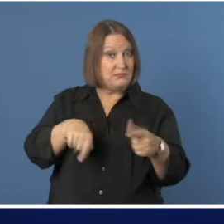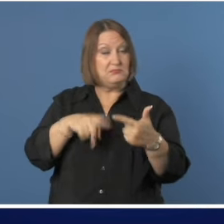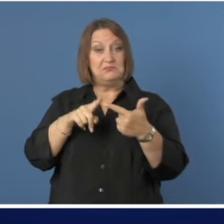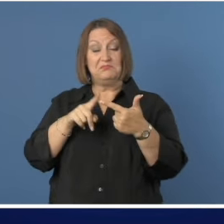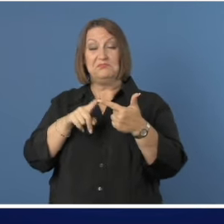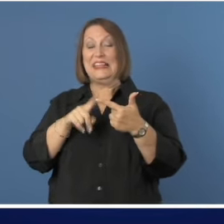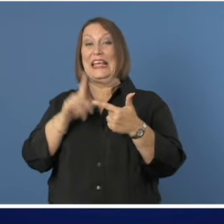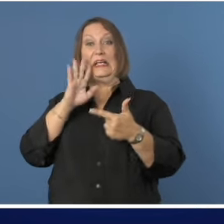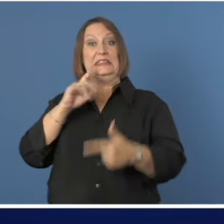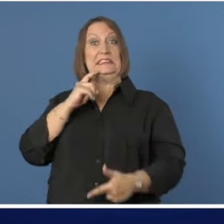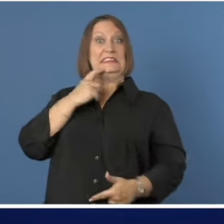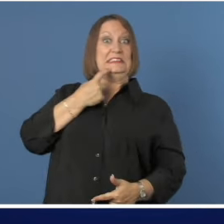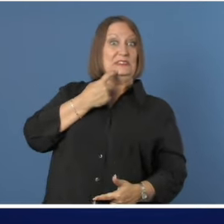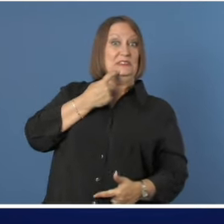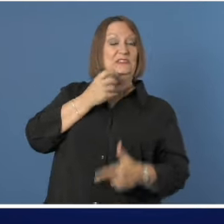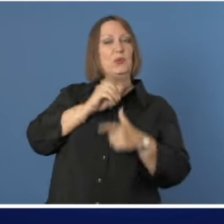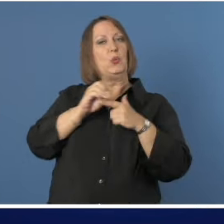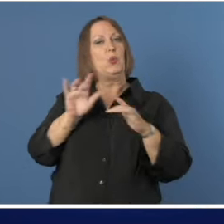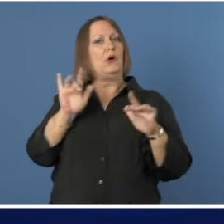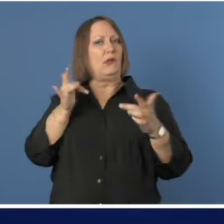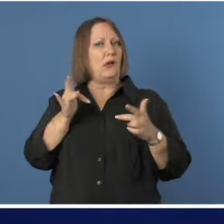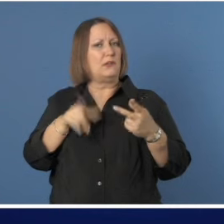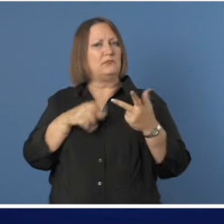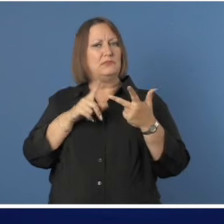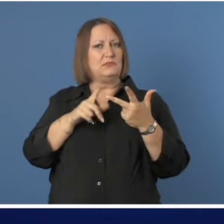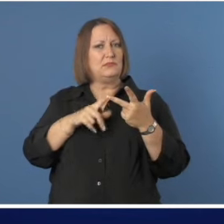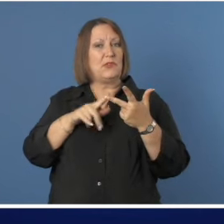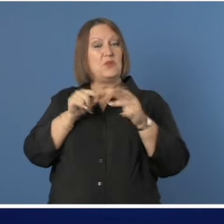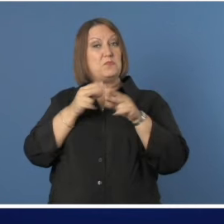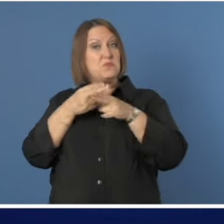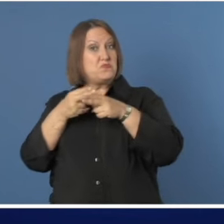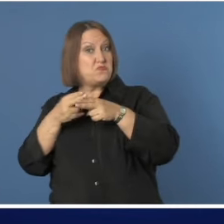be, or how long they will last.